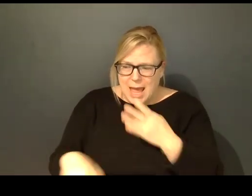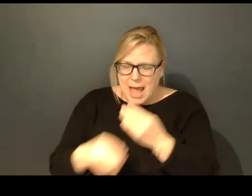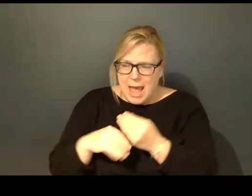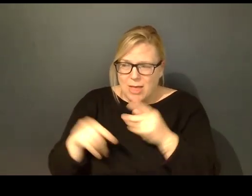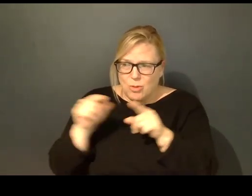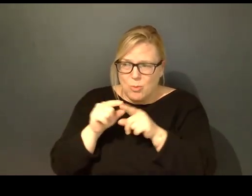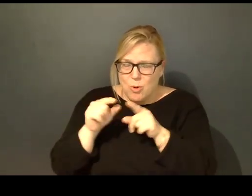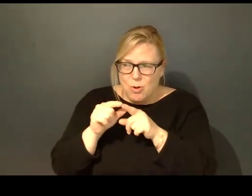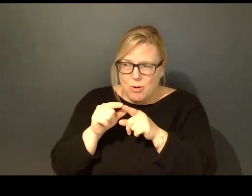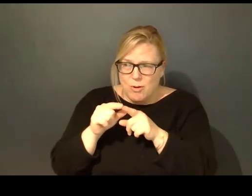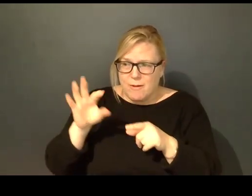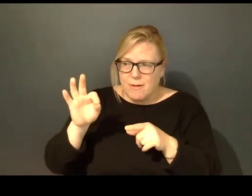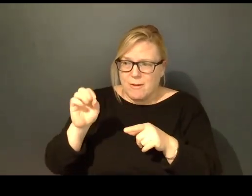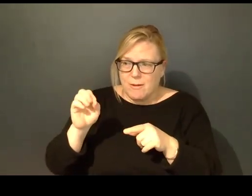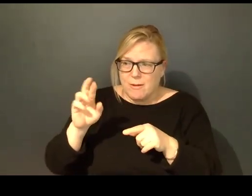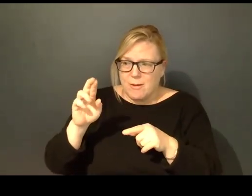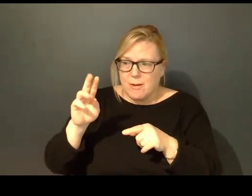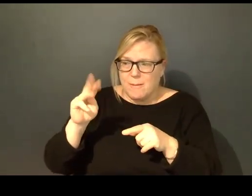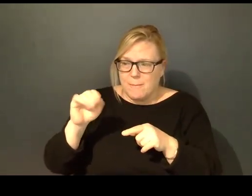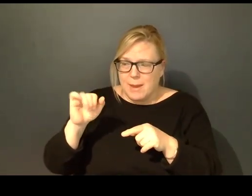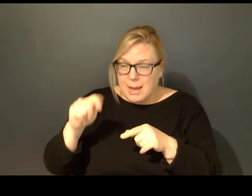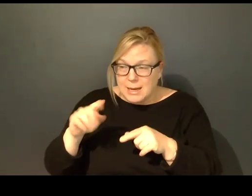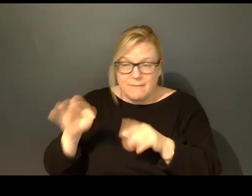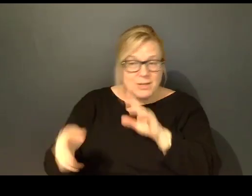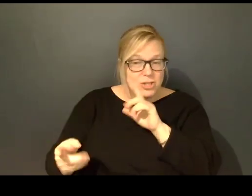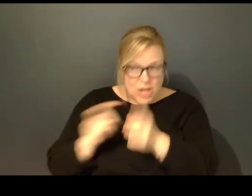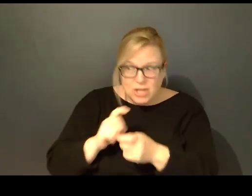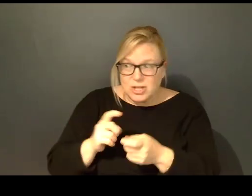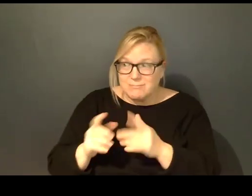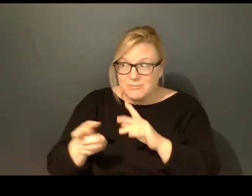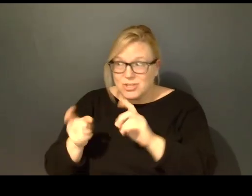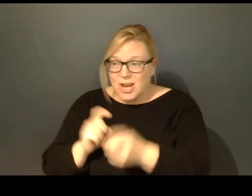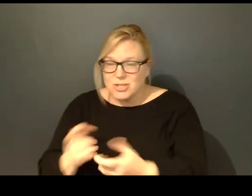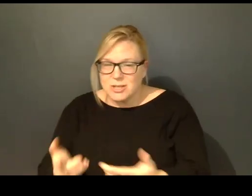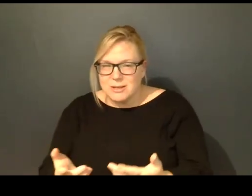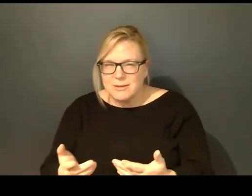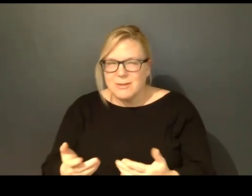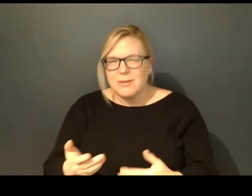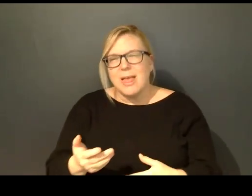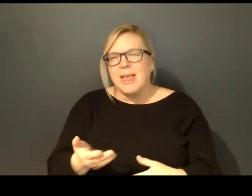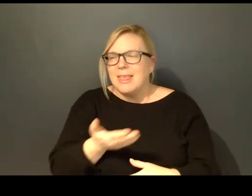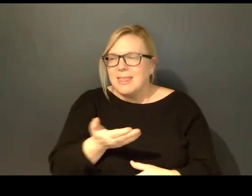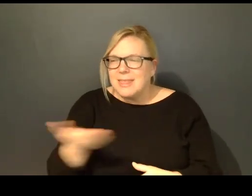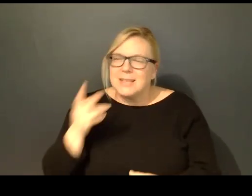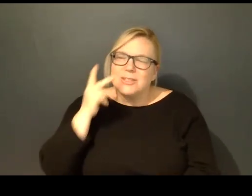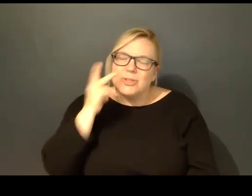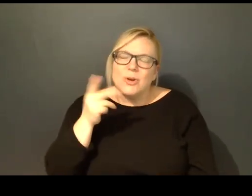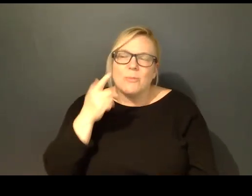changing. Do likewise, right? So it's again because things look pretty. We want